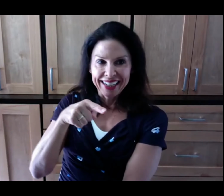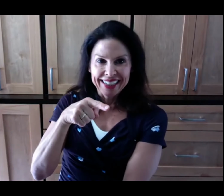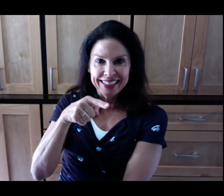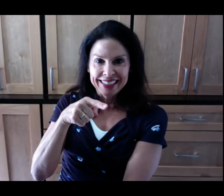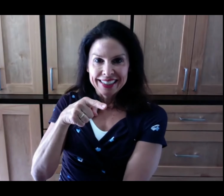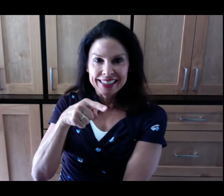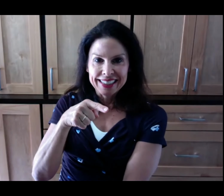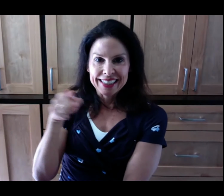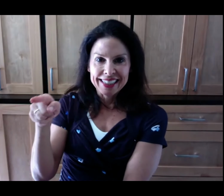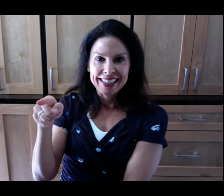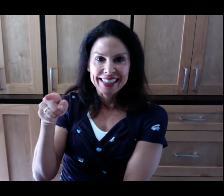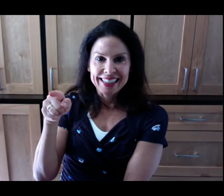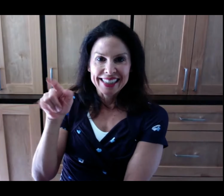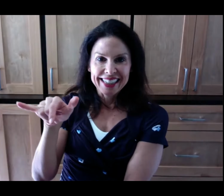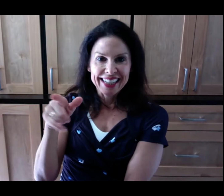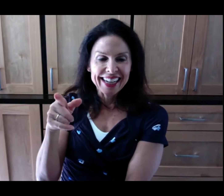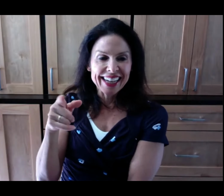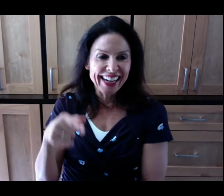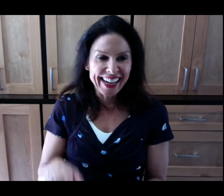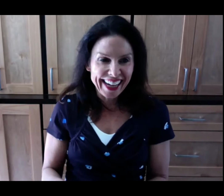So she actually made one of these examples for me.